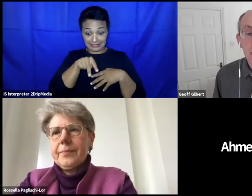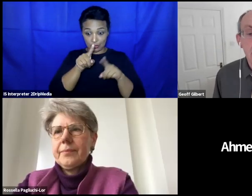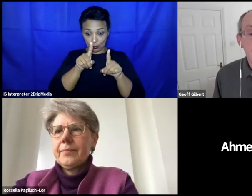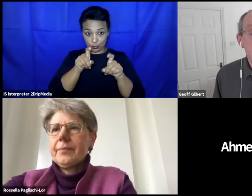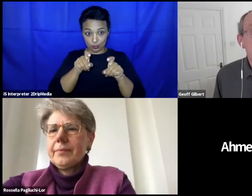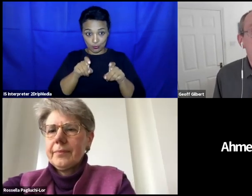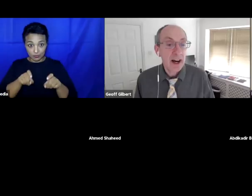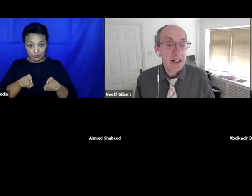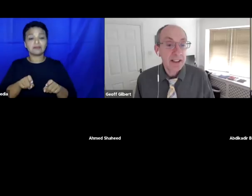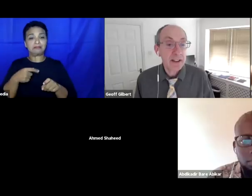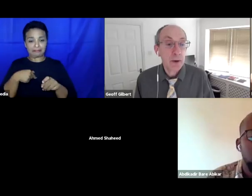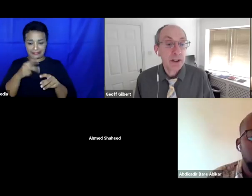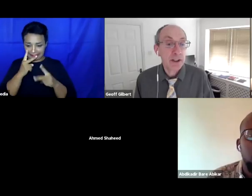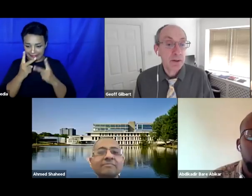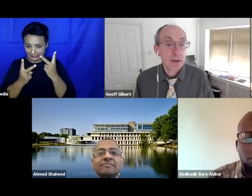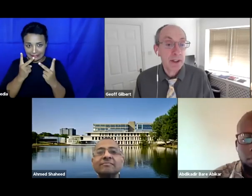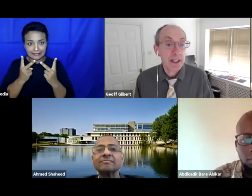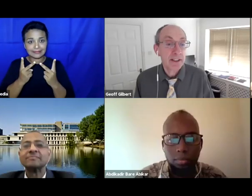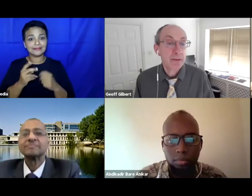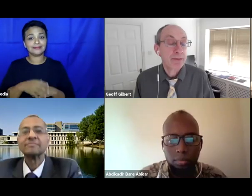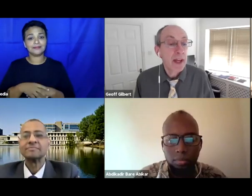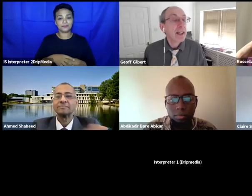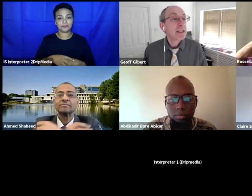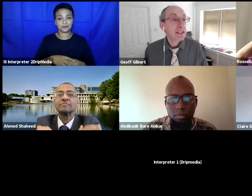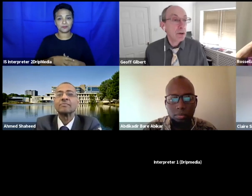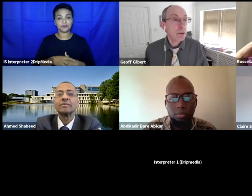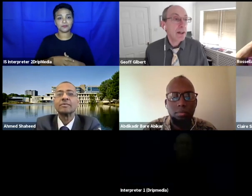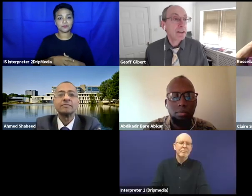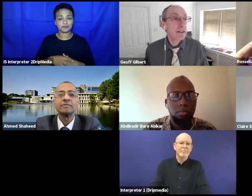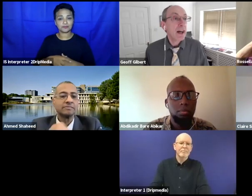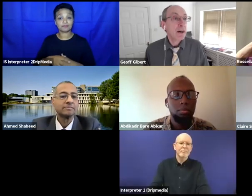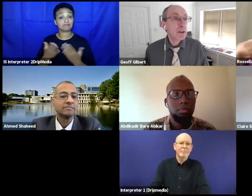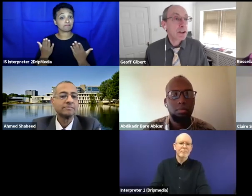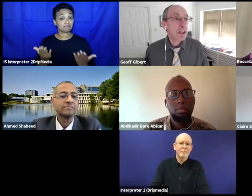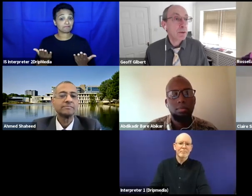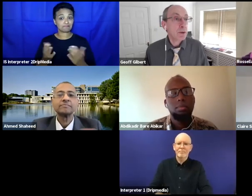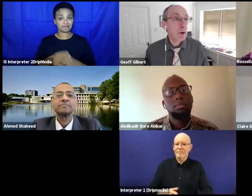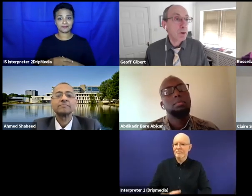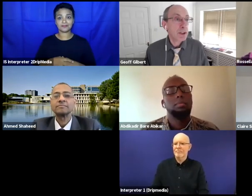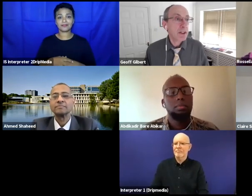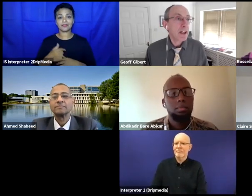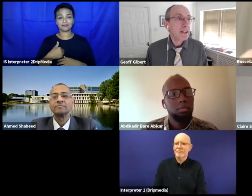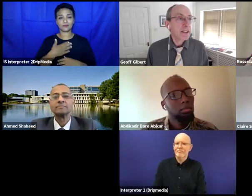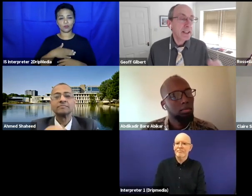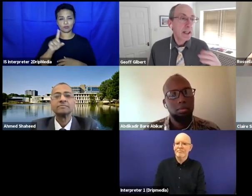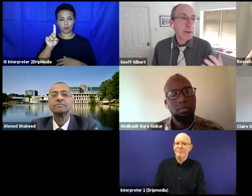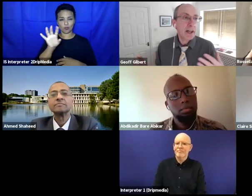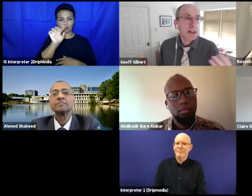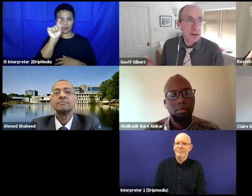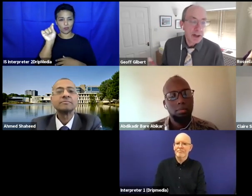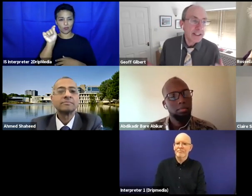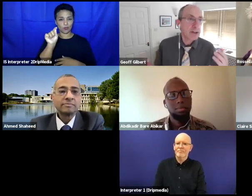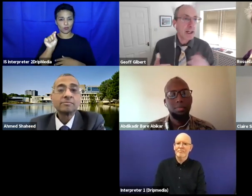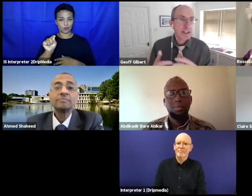as I ask the questions to everybody else. So I want to start with one question that I know